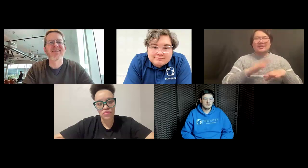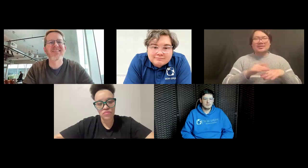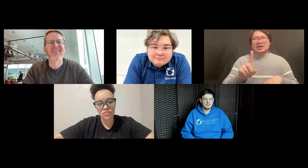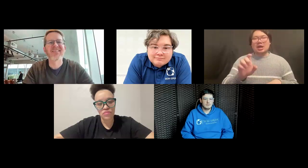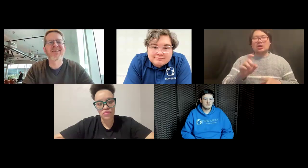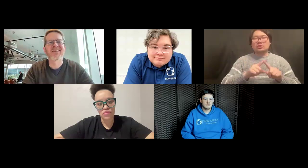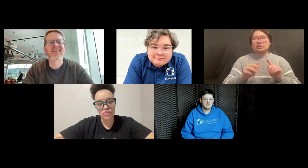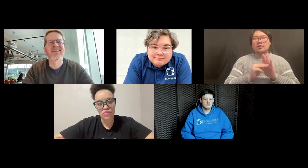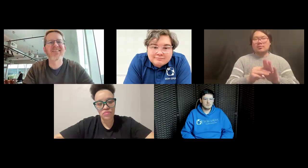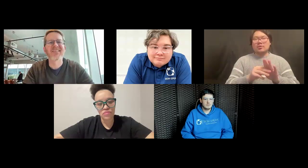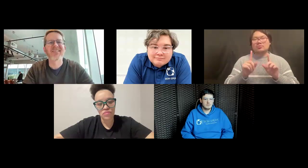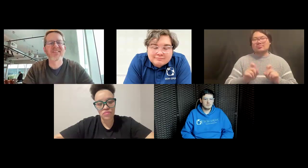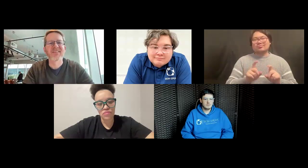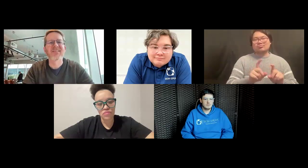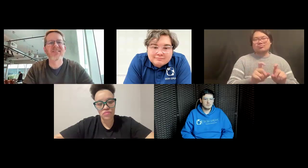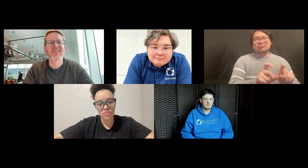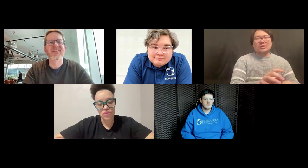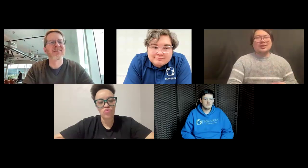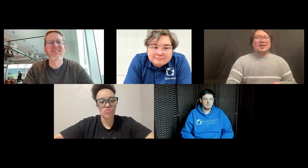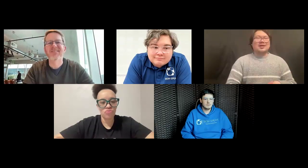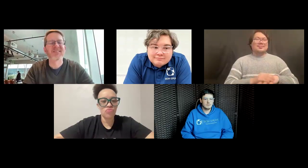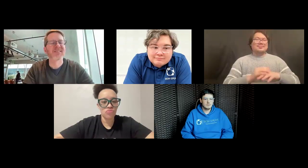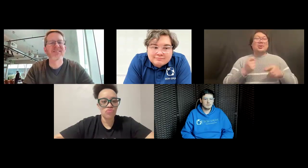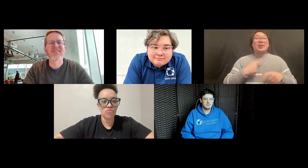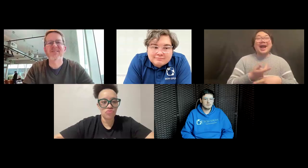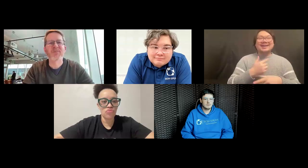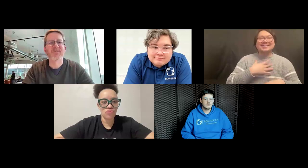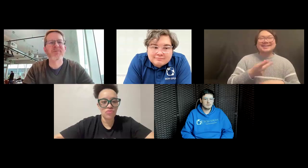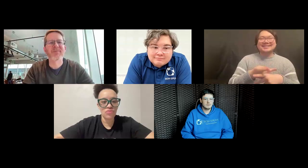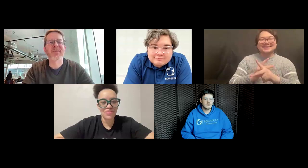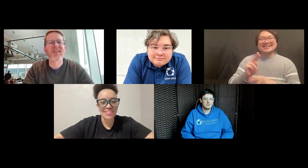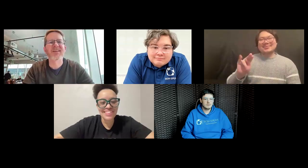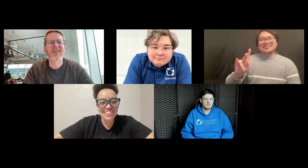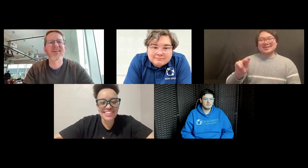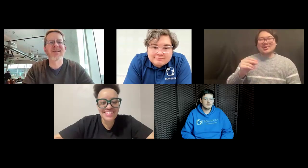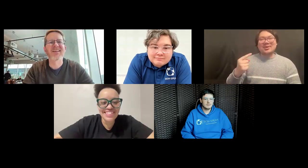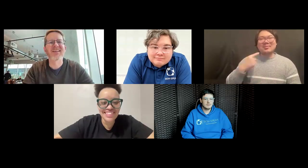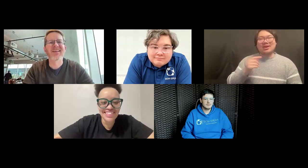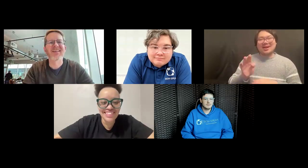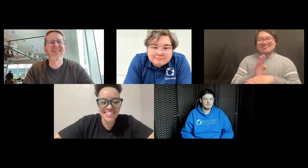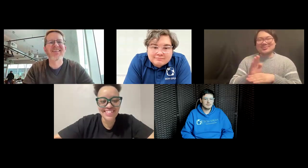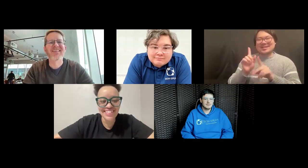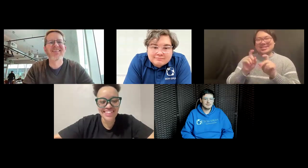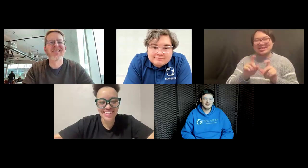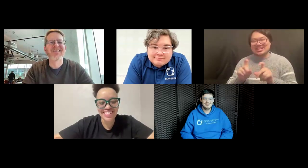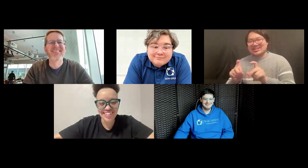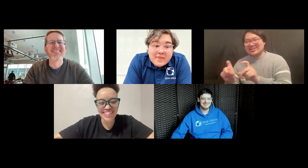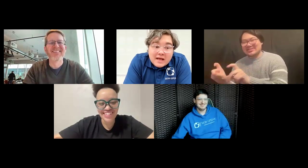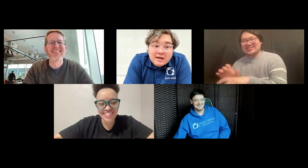month. We've been training on 100 different model variations. Yeah. So, we